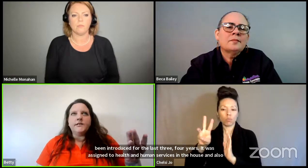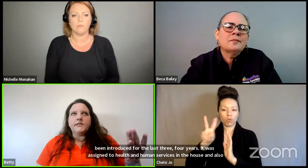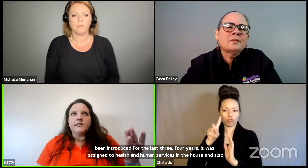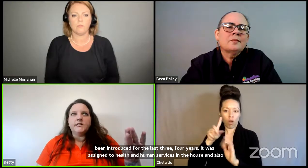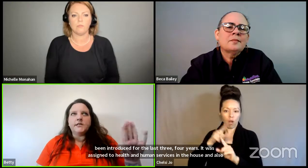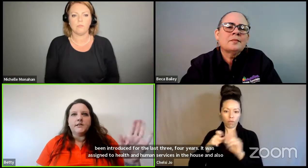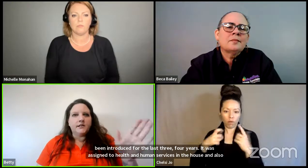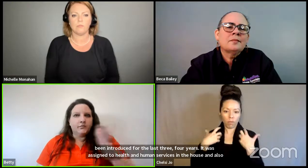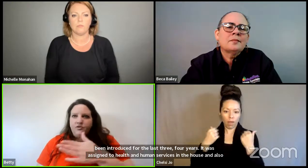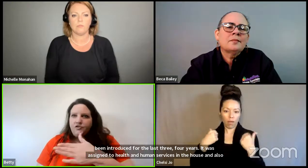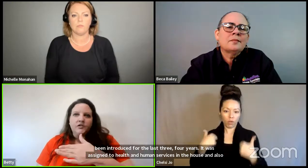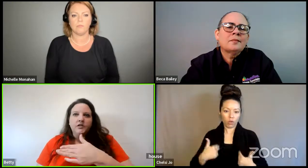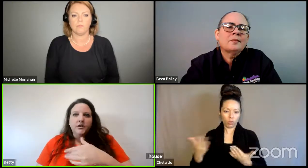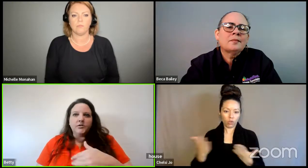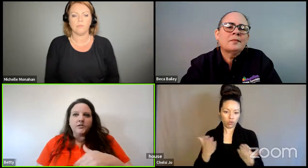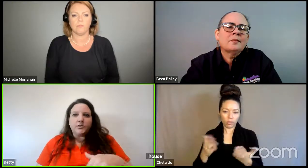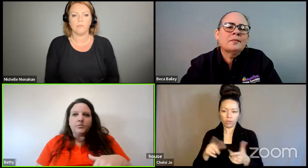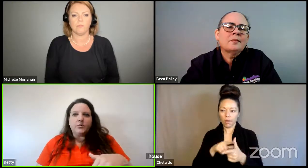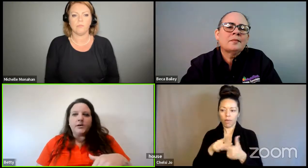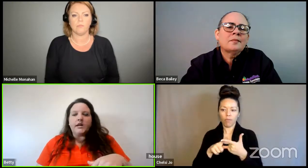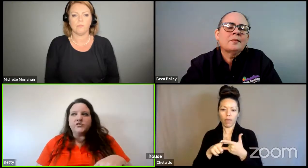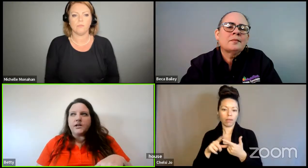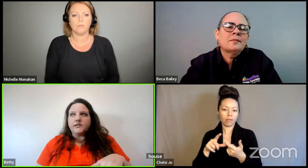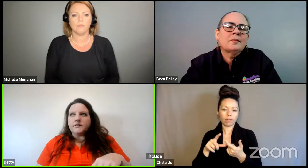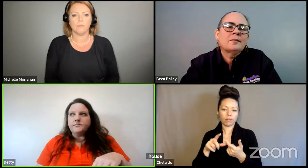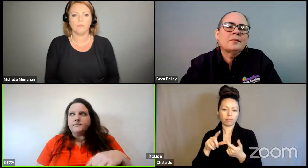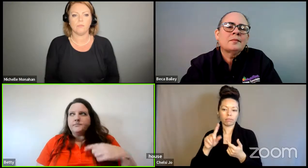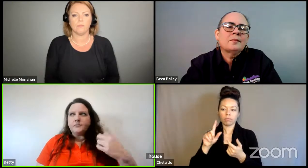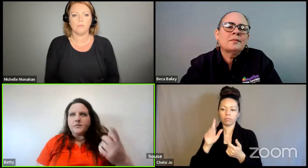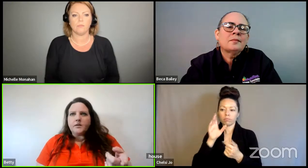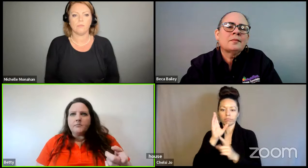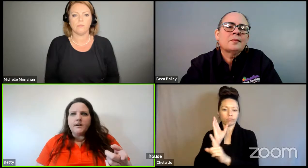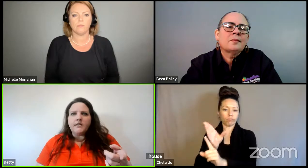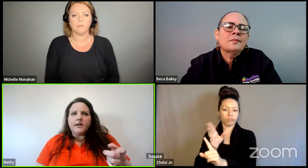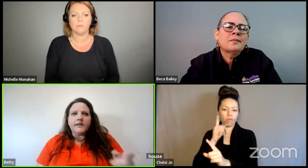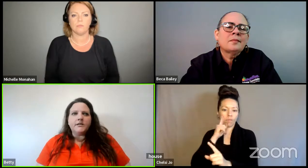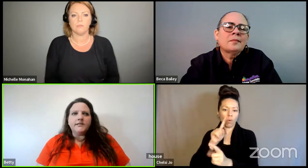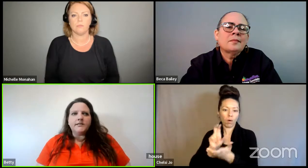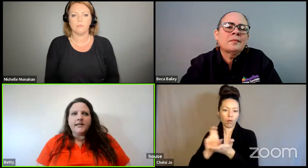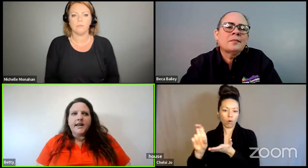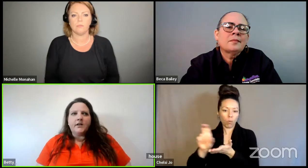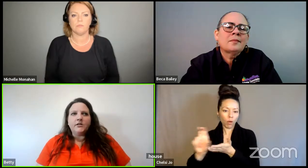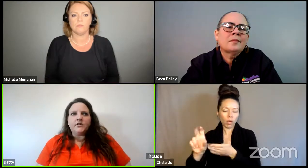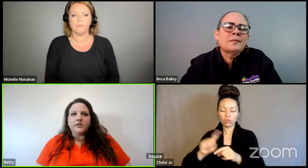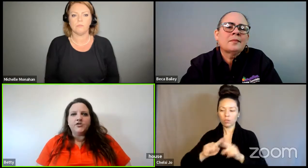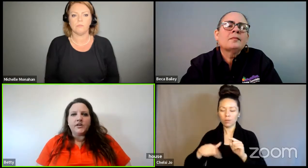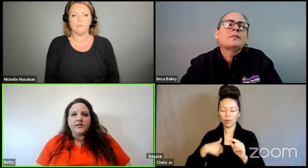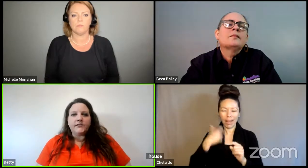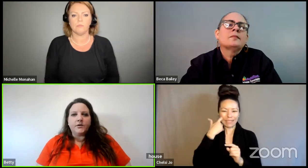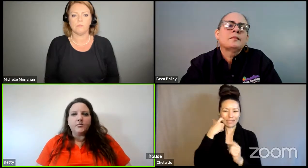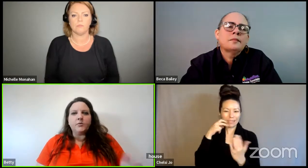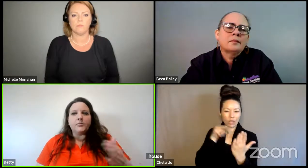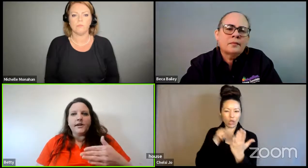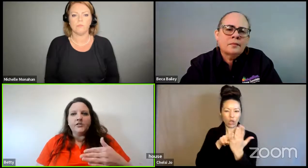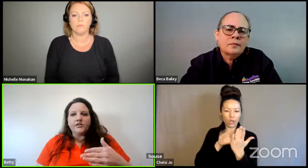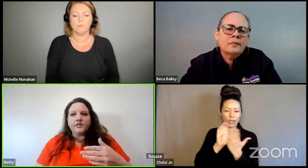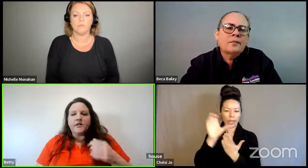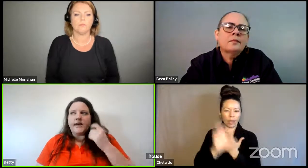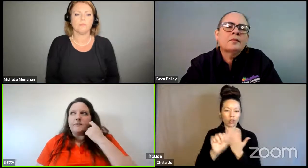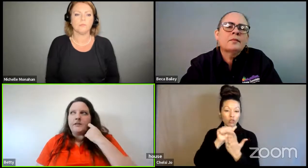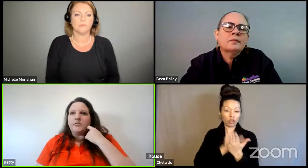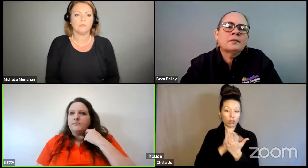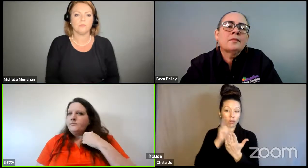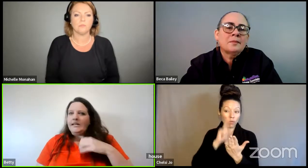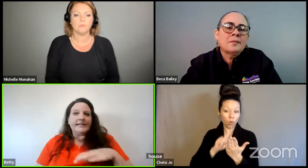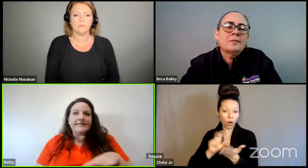Human Services and then was just going to go to Appropriations. But I looked at the calendar agenda for Appropriations